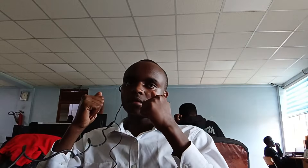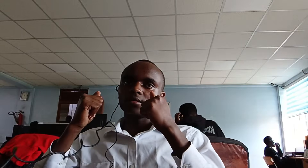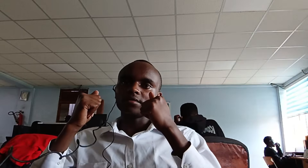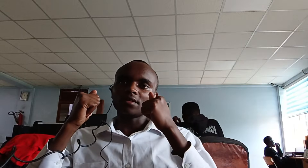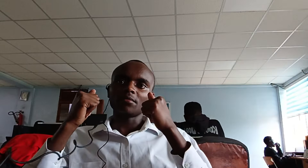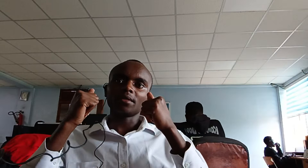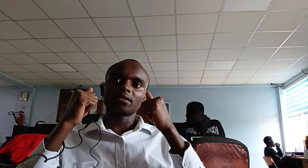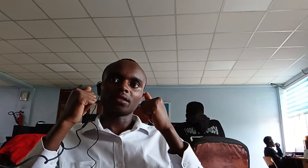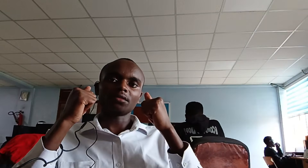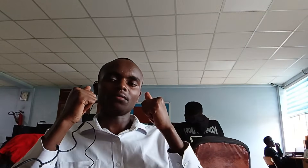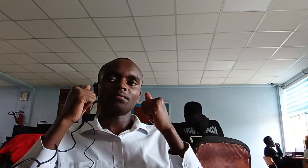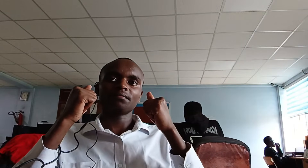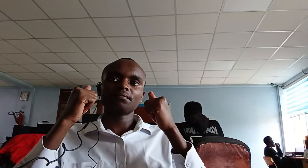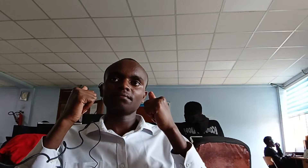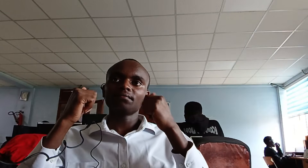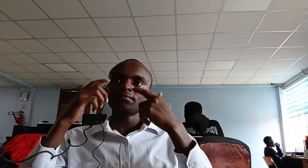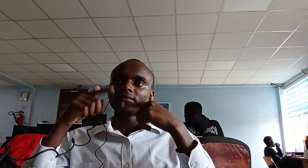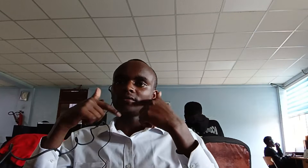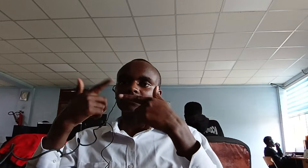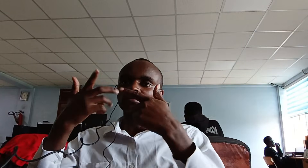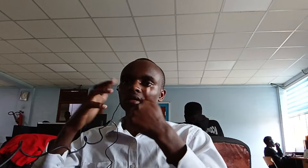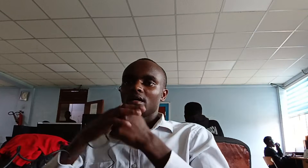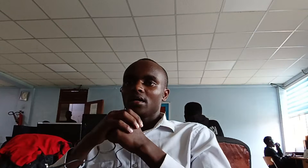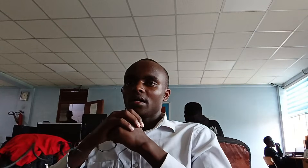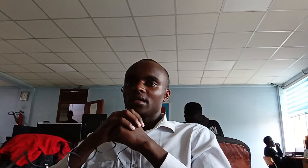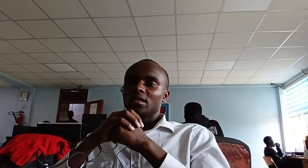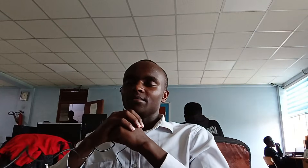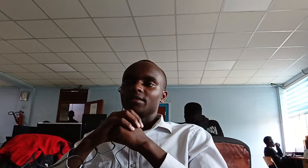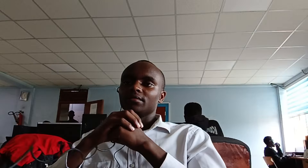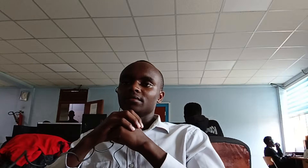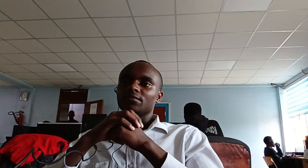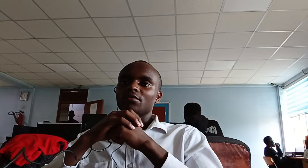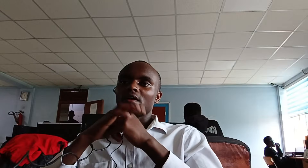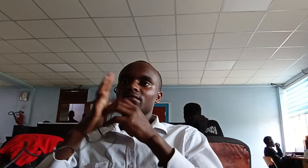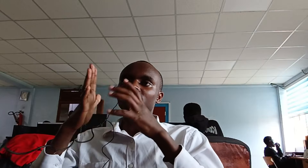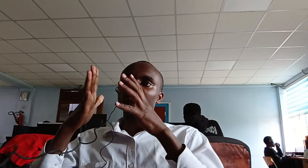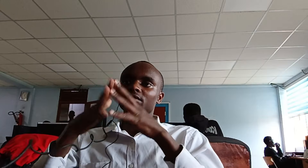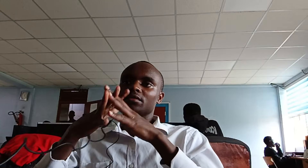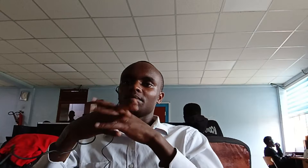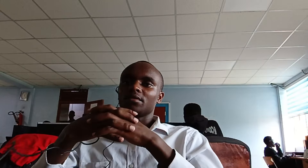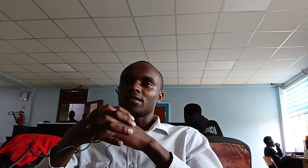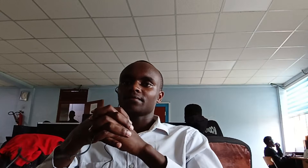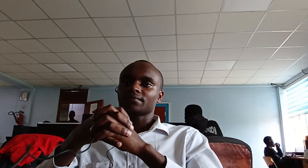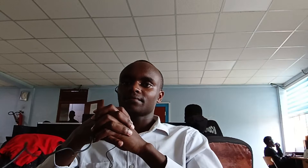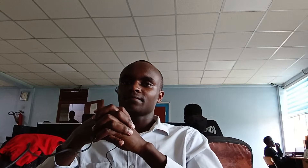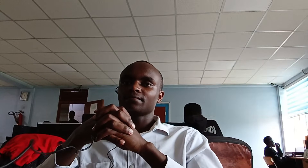Use the comment section and let me know if you have any question up to there.